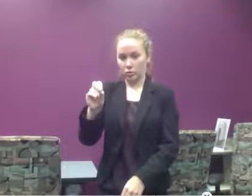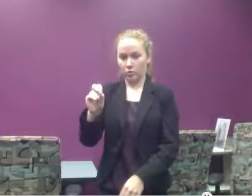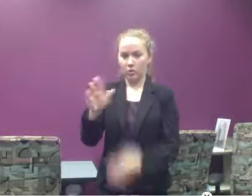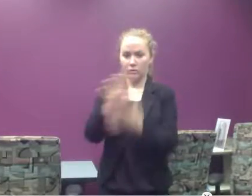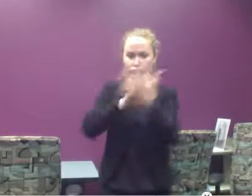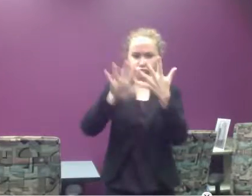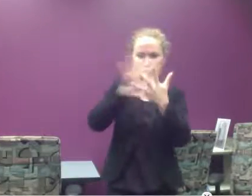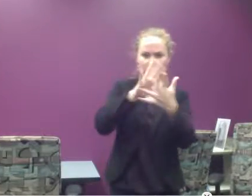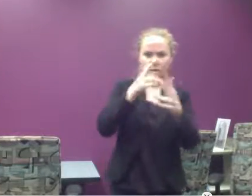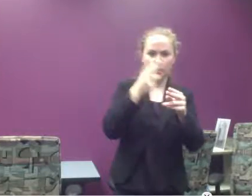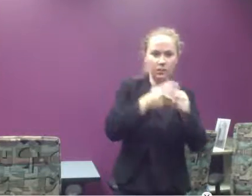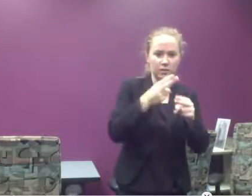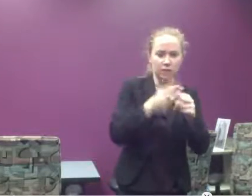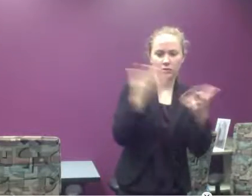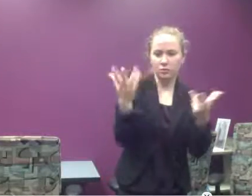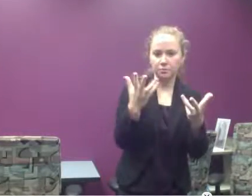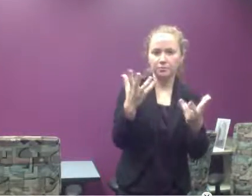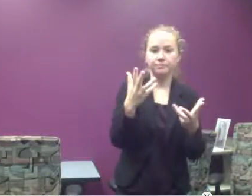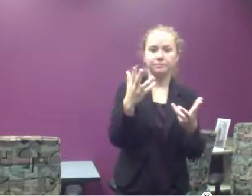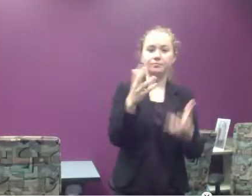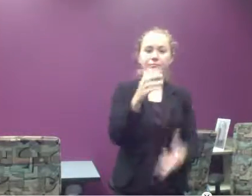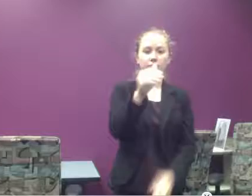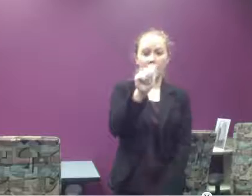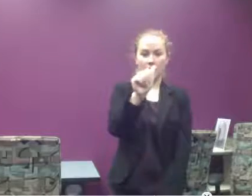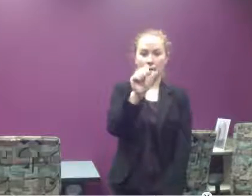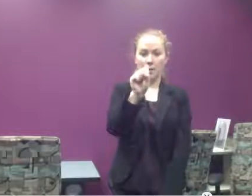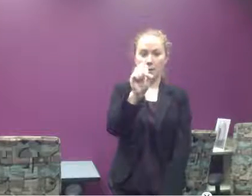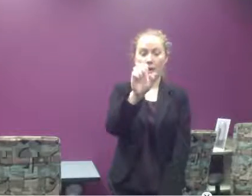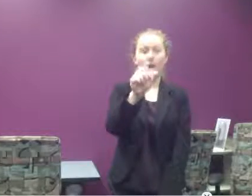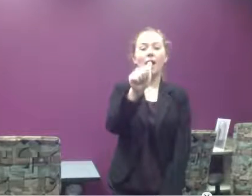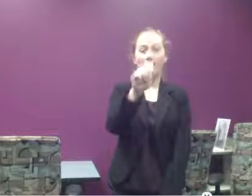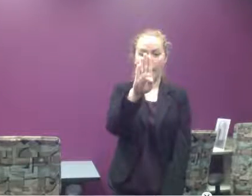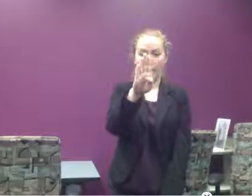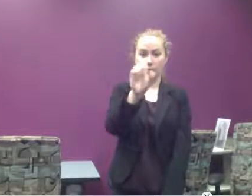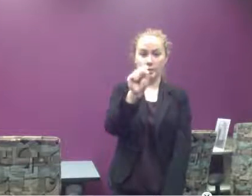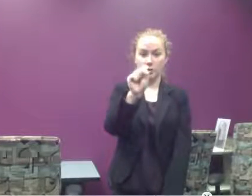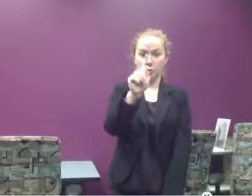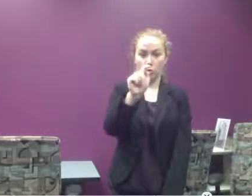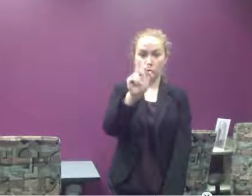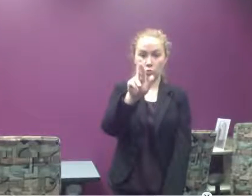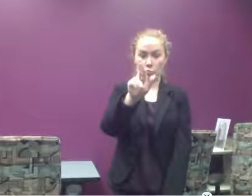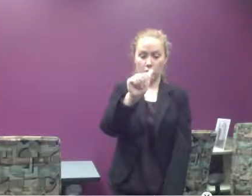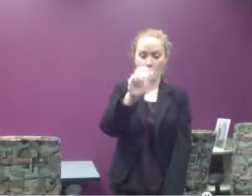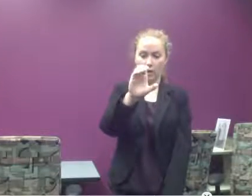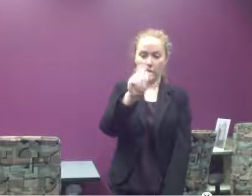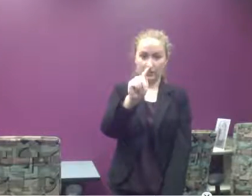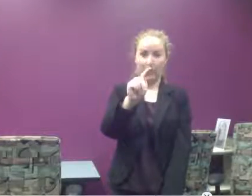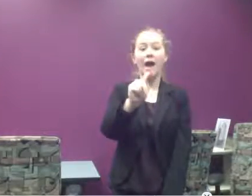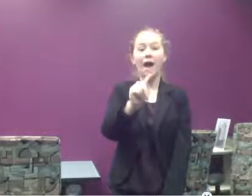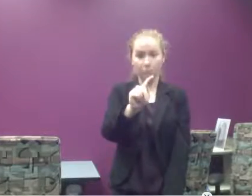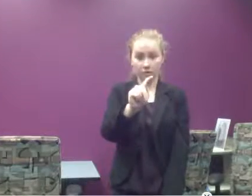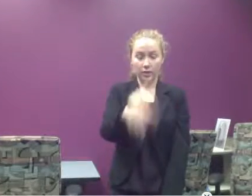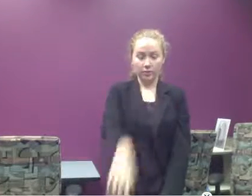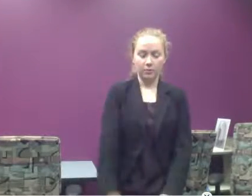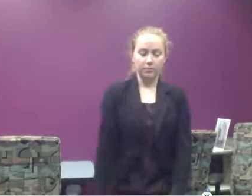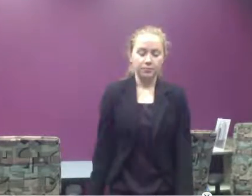Pablo Picasso's paintings, and this type of painting is called abstract.